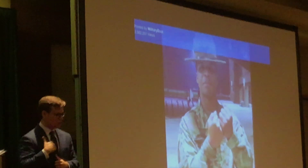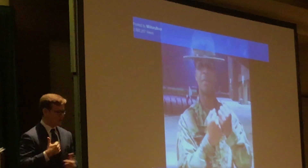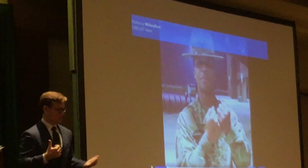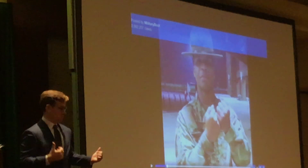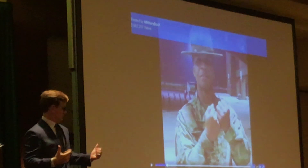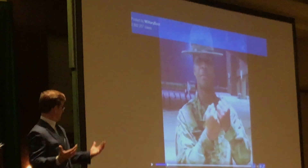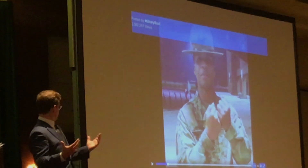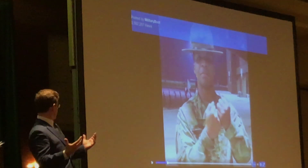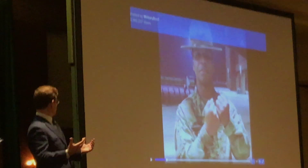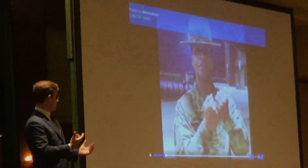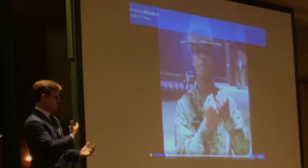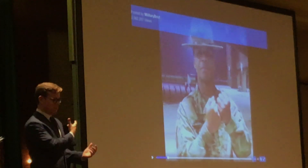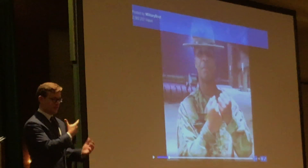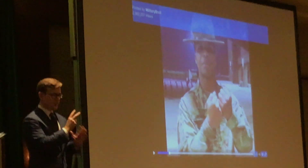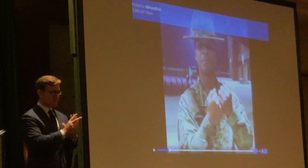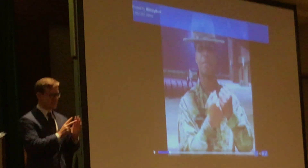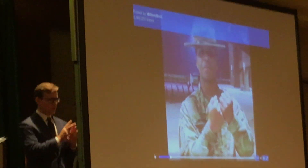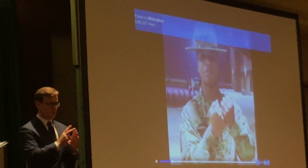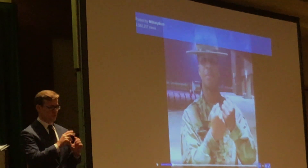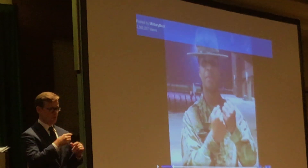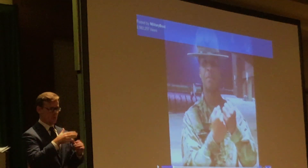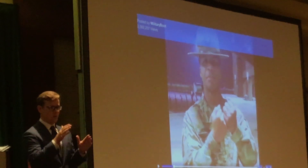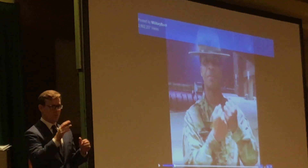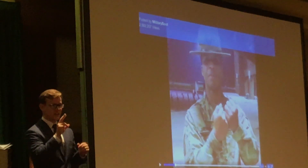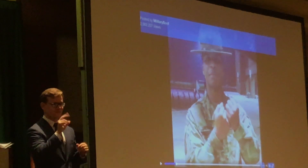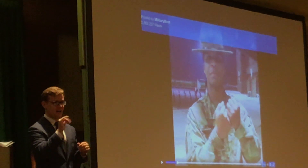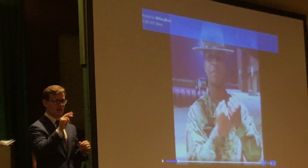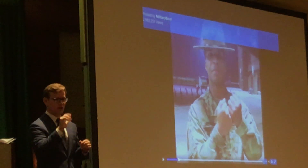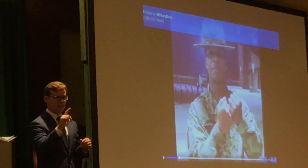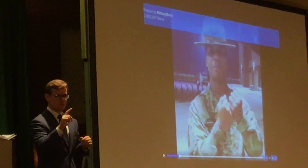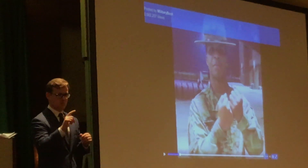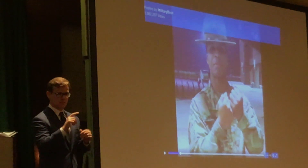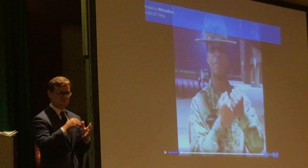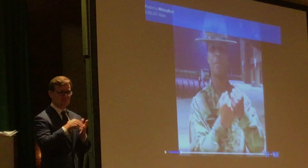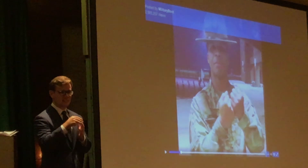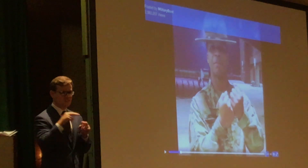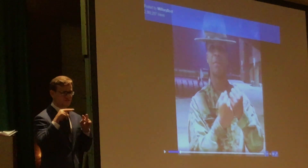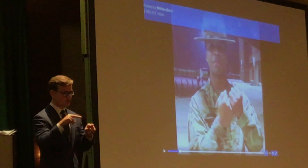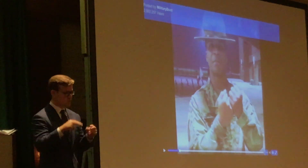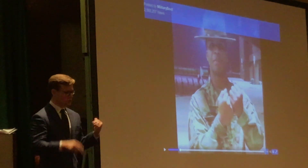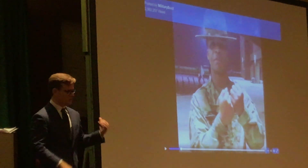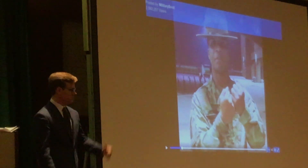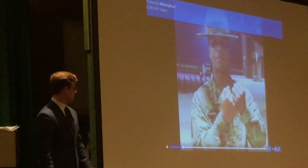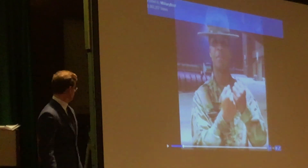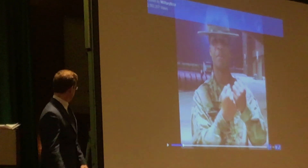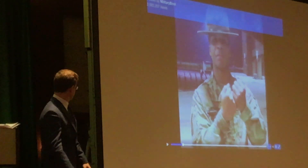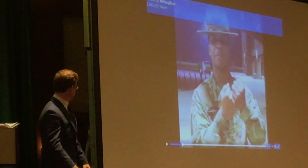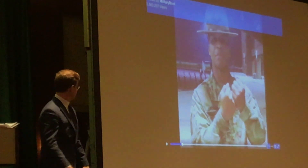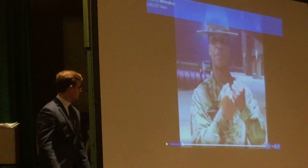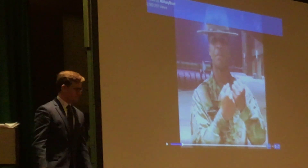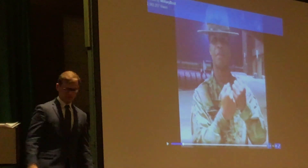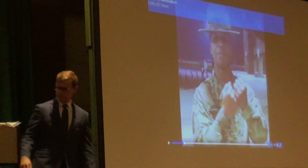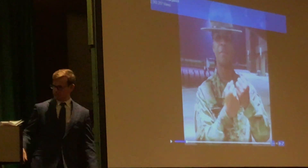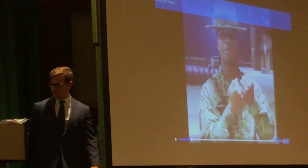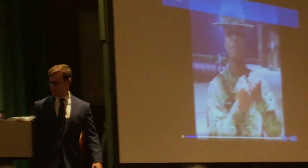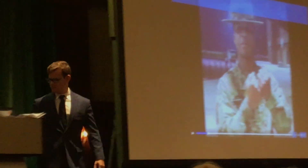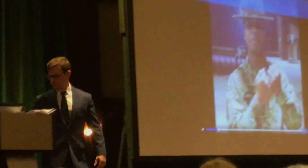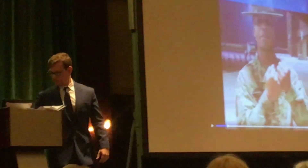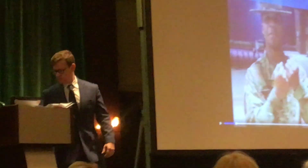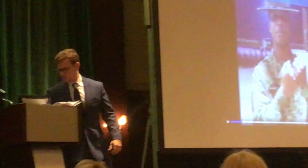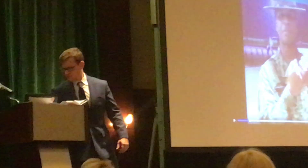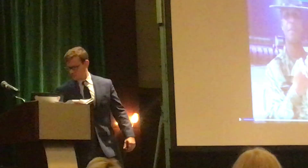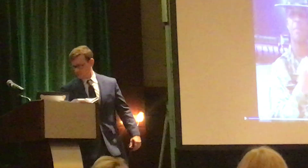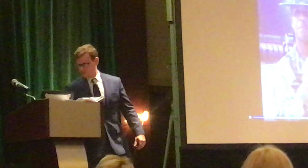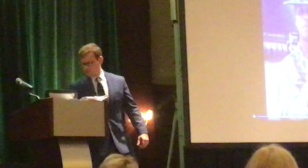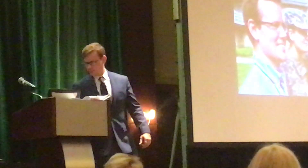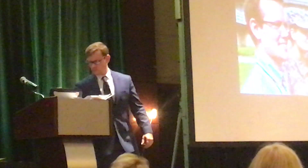part of his drill sergeant leadership activities. And the video went viral with millions of viewers.